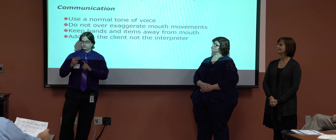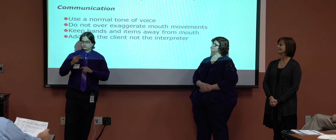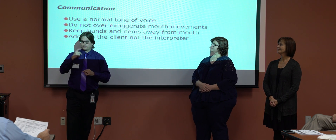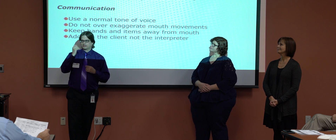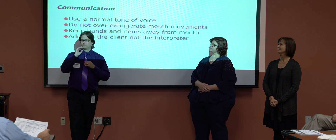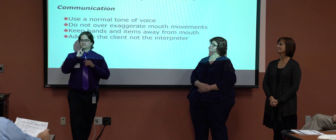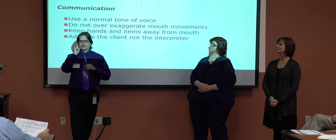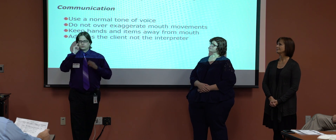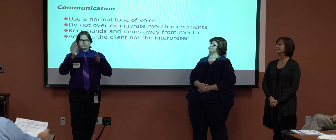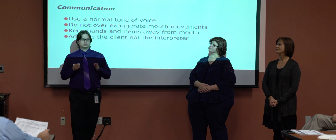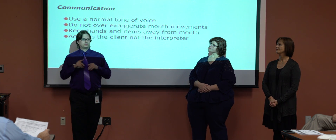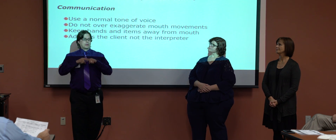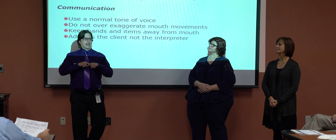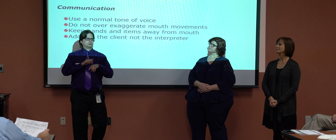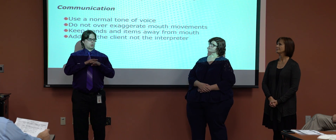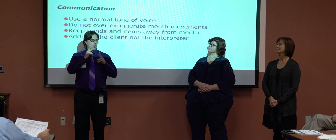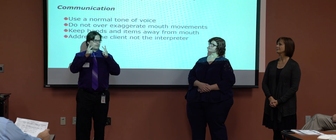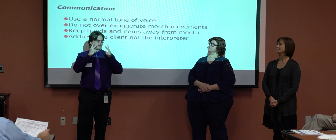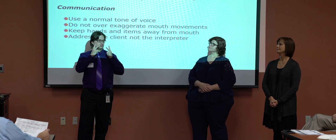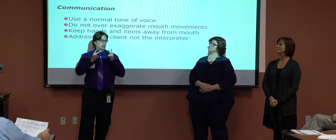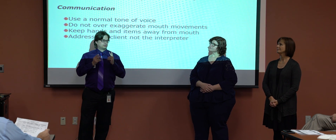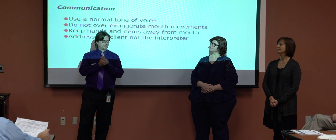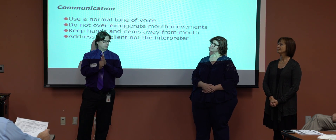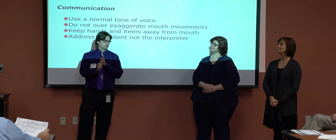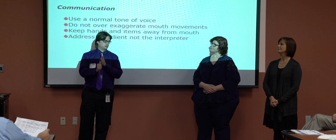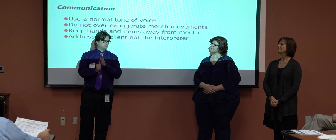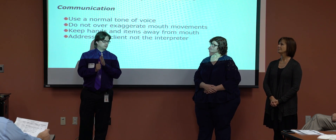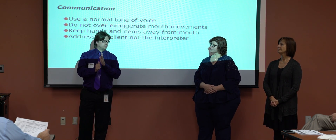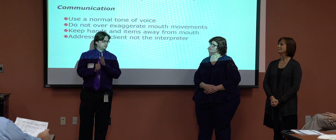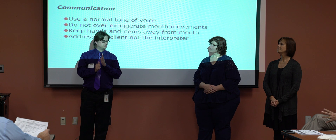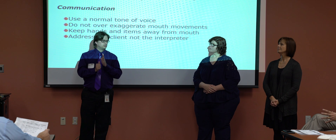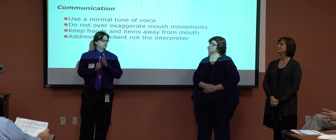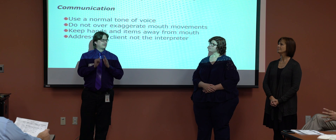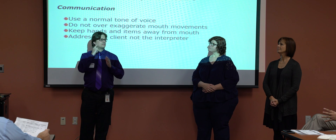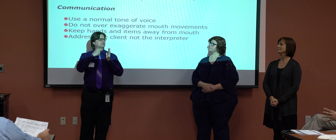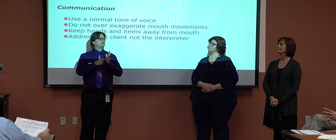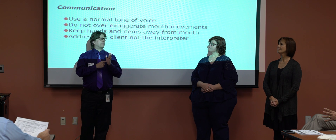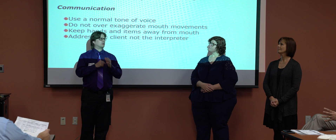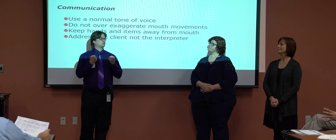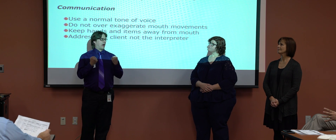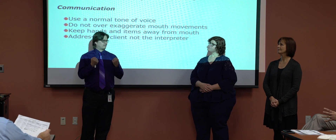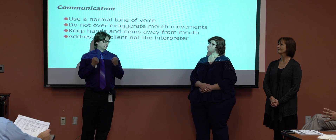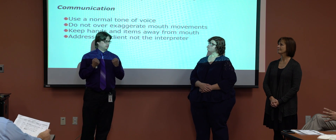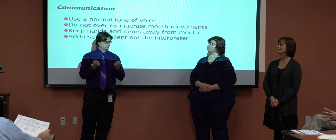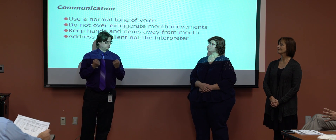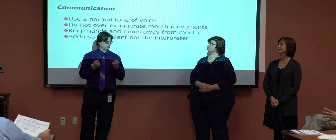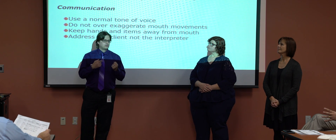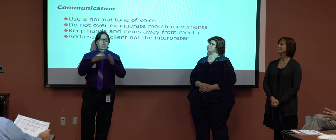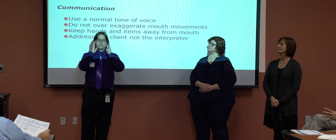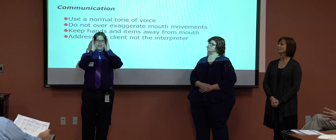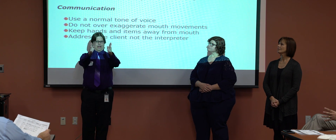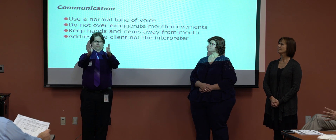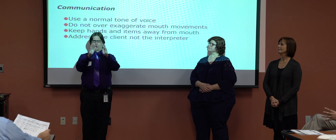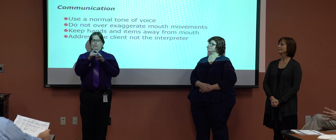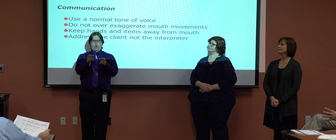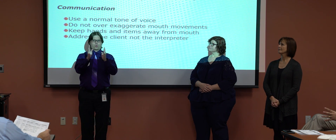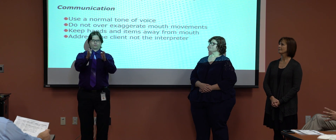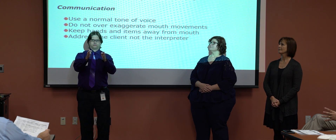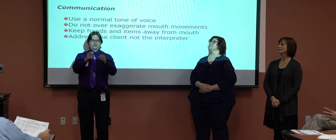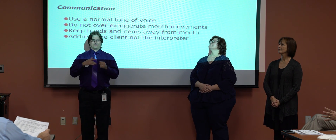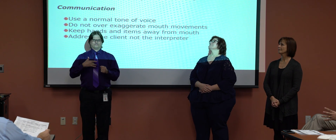And speaking of perceptions of a deaf person, the deaf person does rely on their visual skills. For example, with